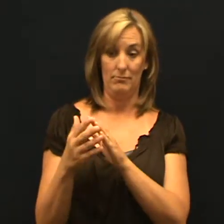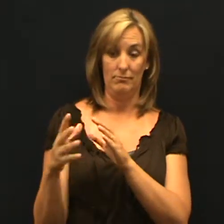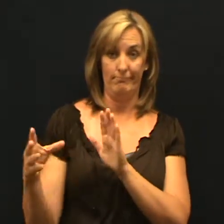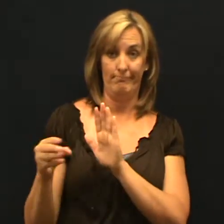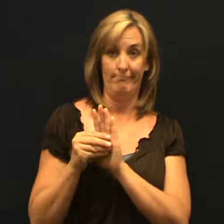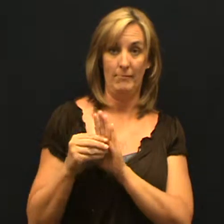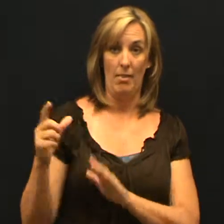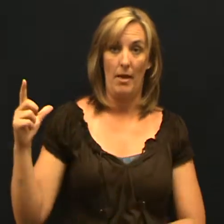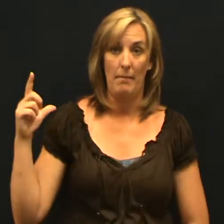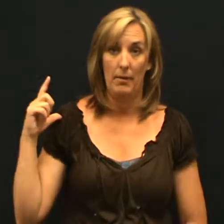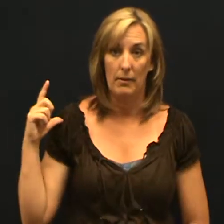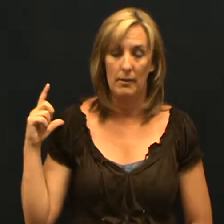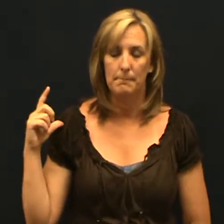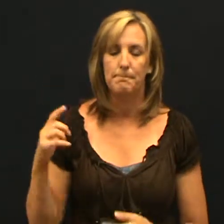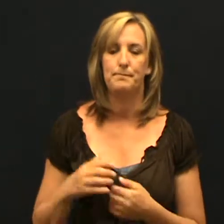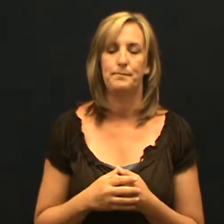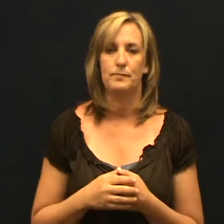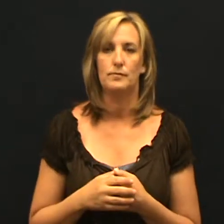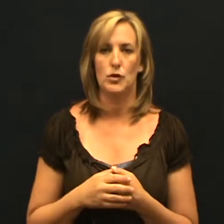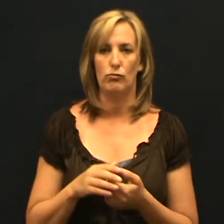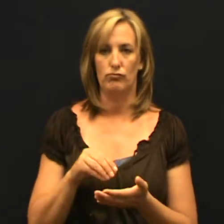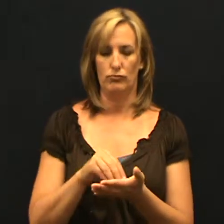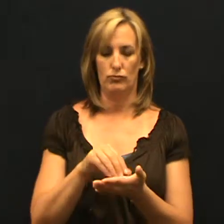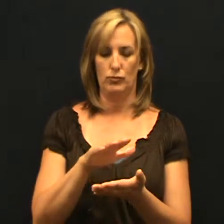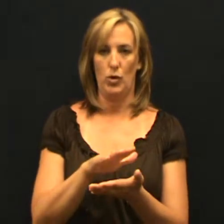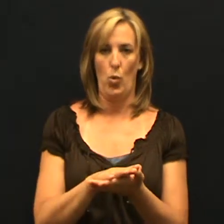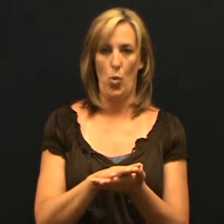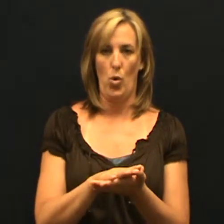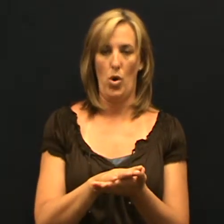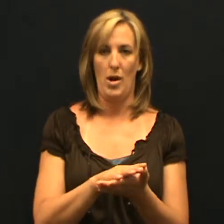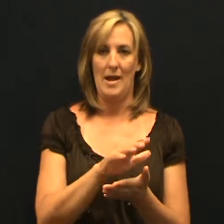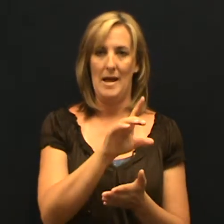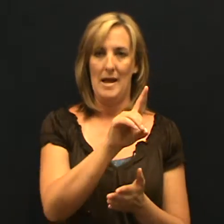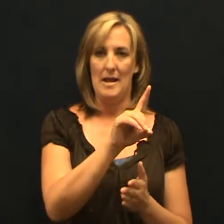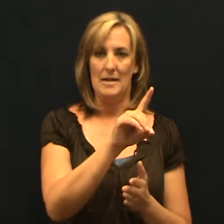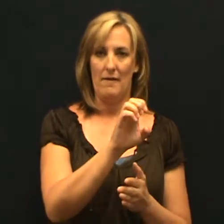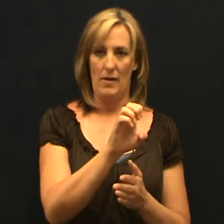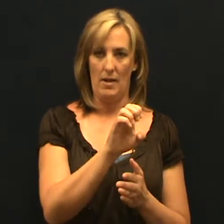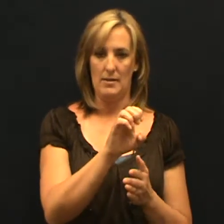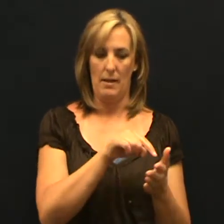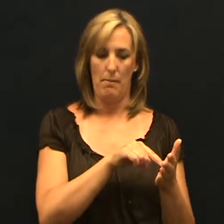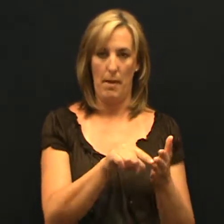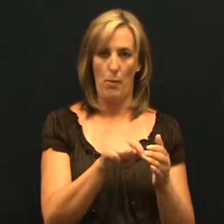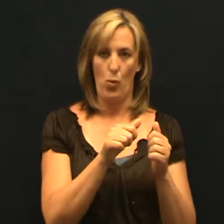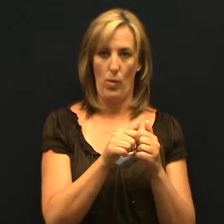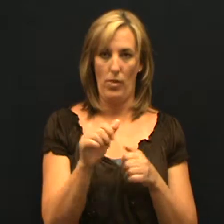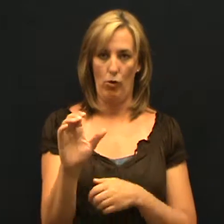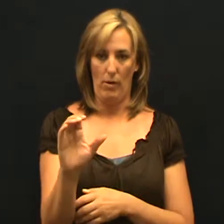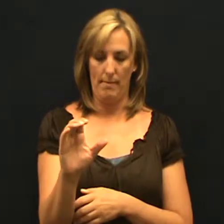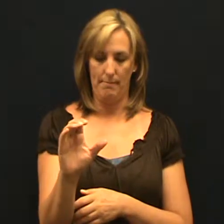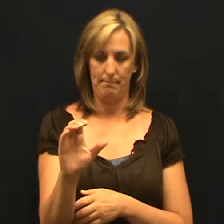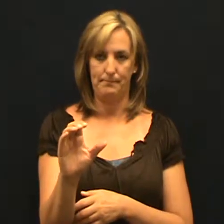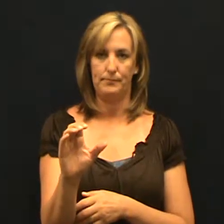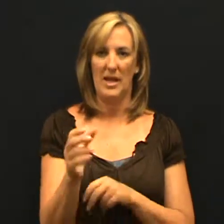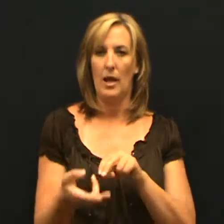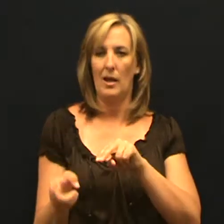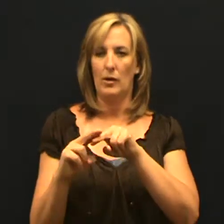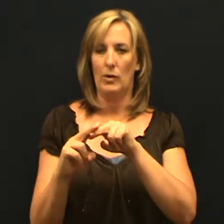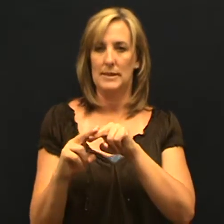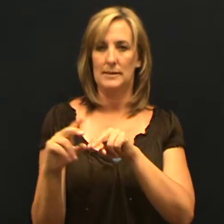happens is they record dividends payable with the credit because it increases the liabilities for that 80 cents